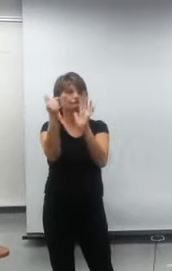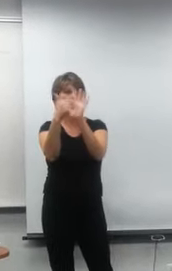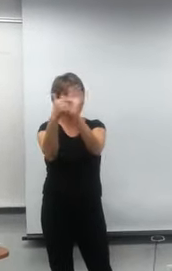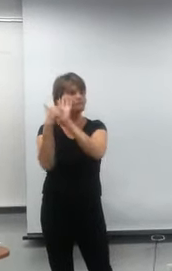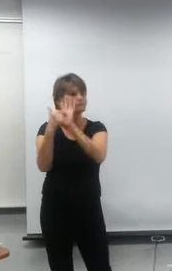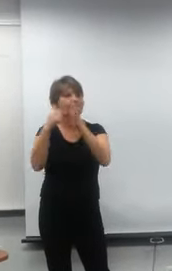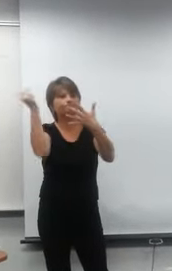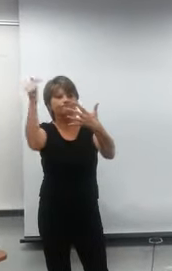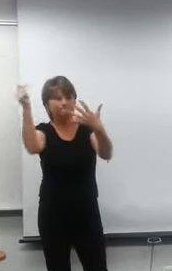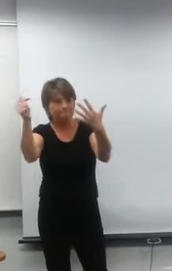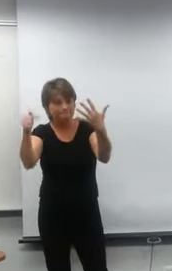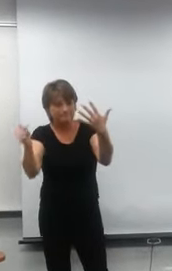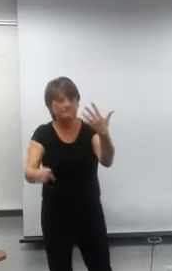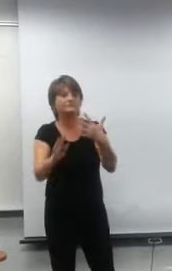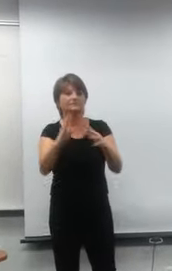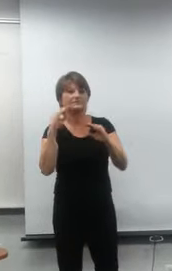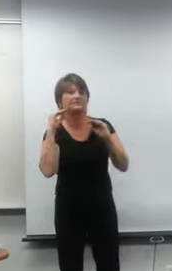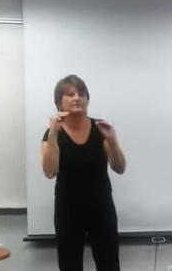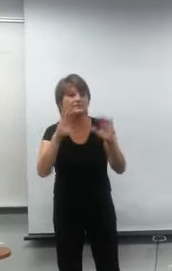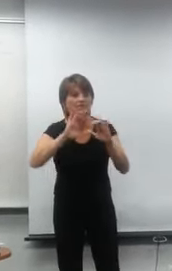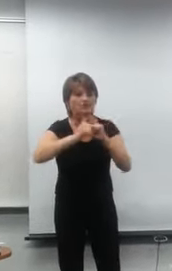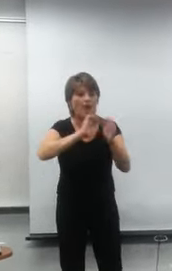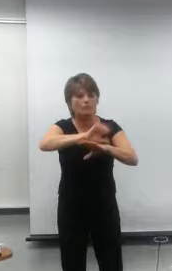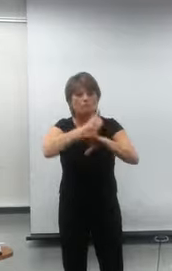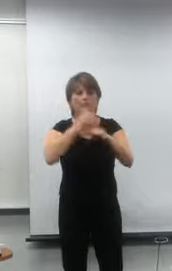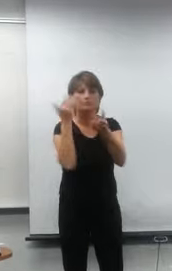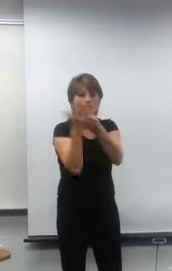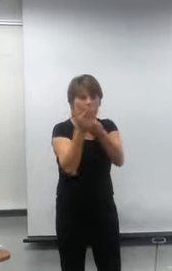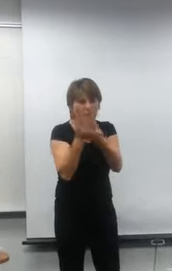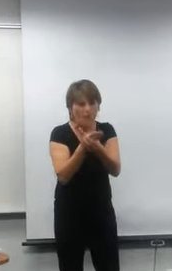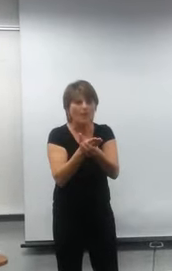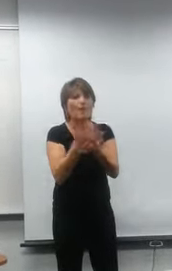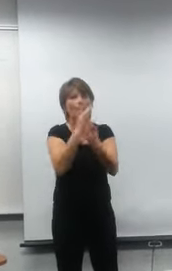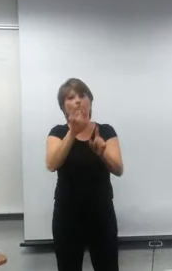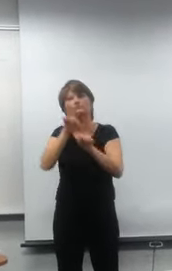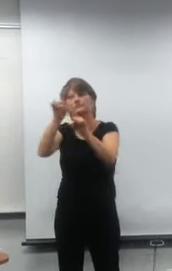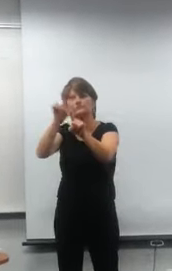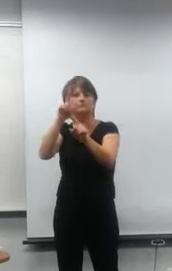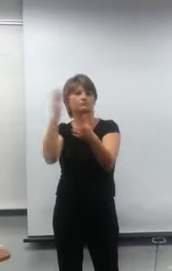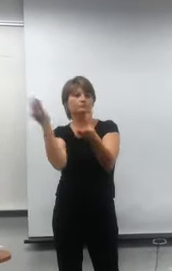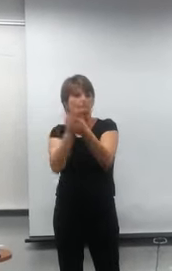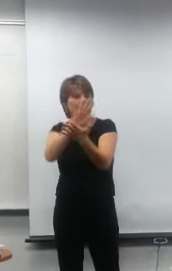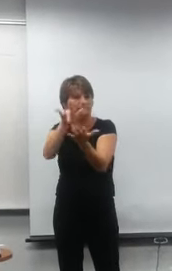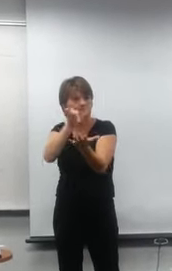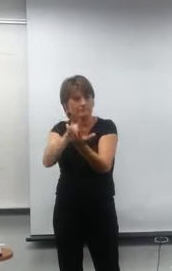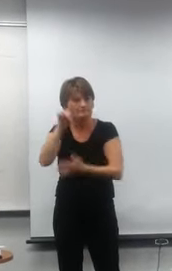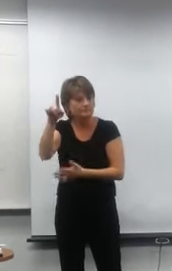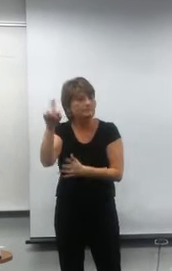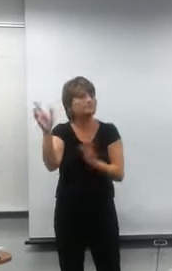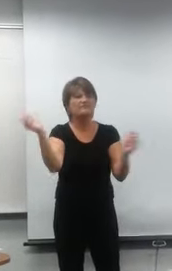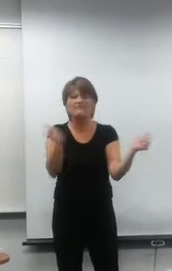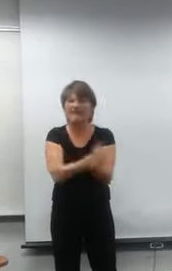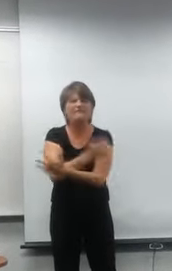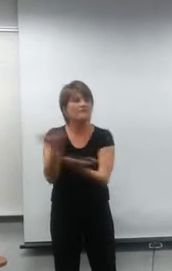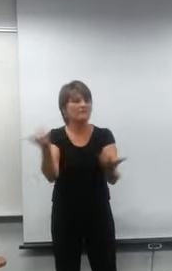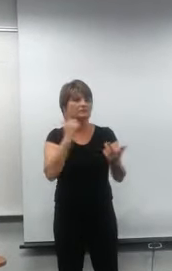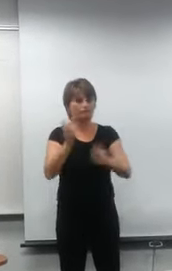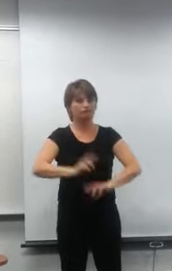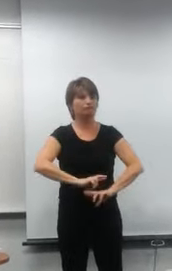have their first year program. Hopefully we can have students that come, and show everything that's in their portfolio and how it